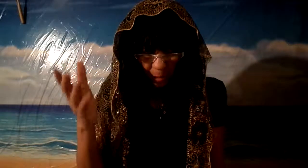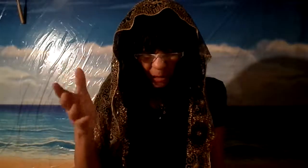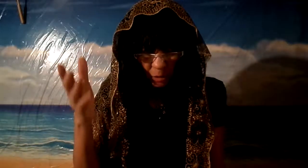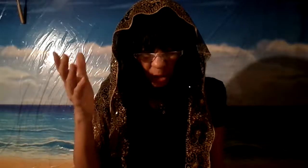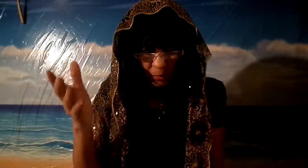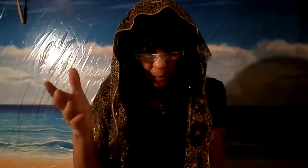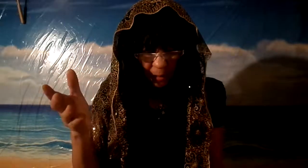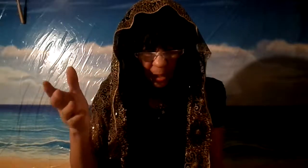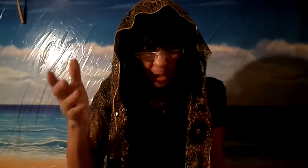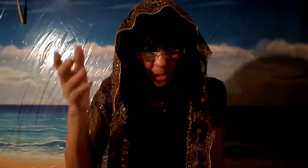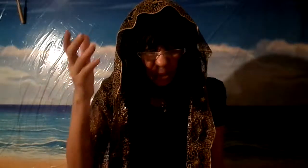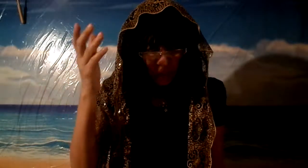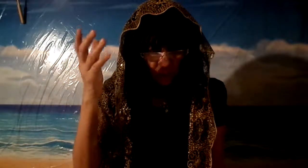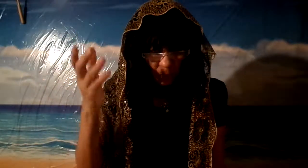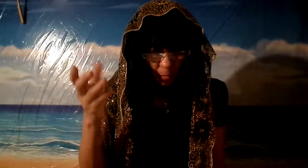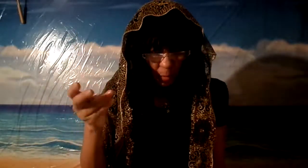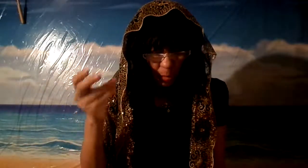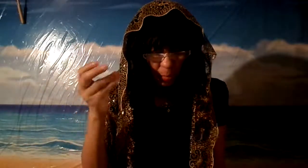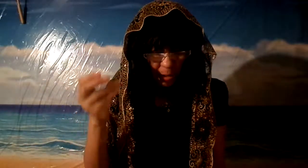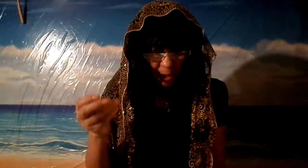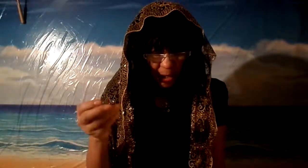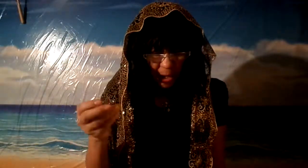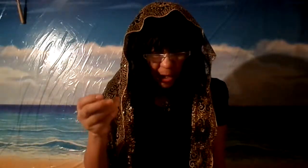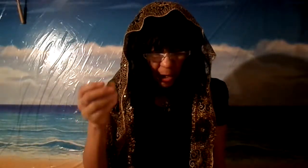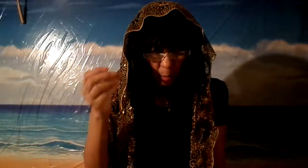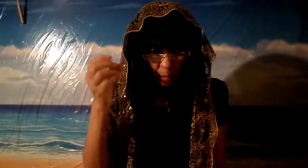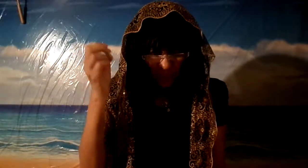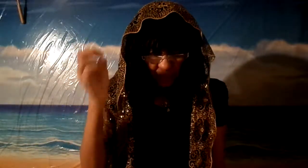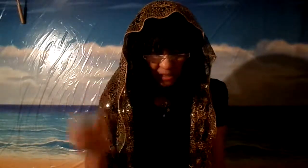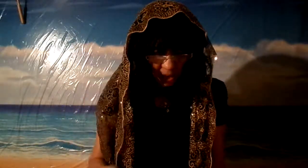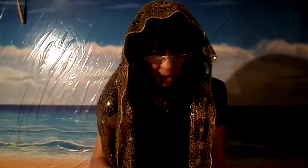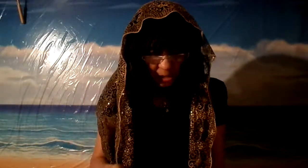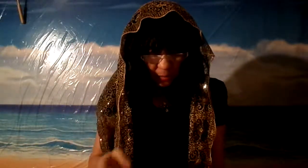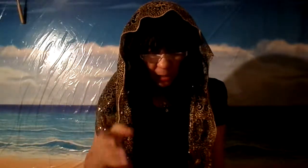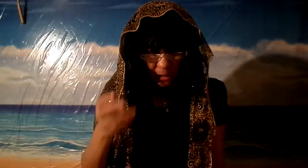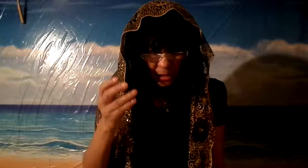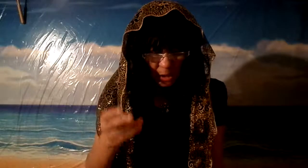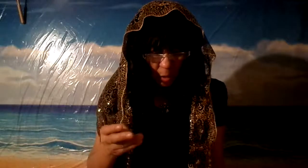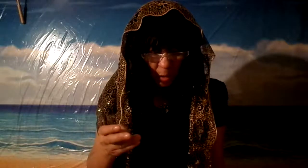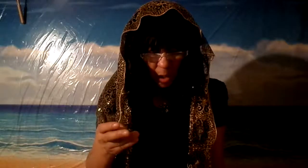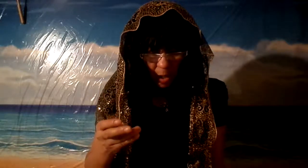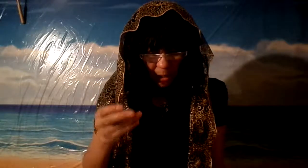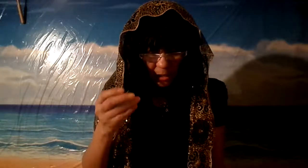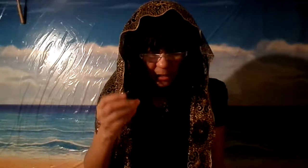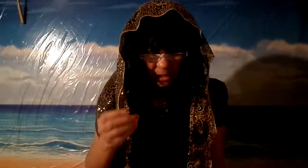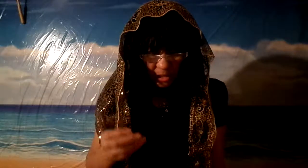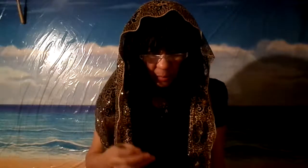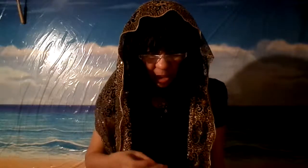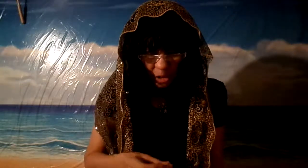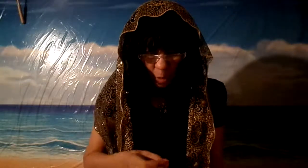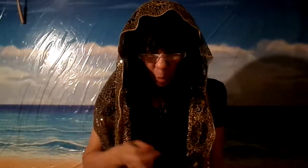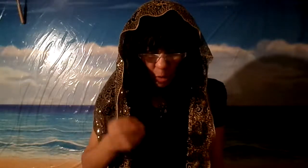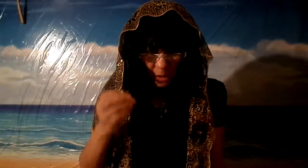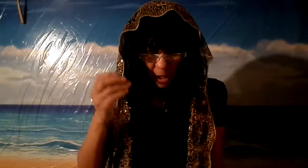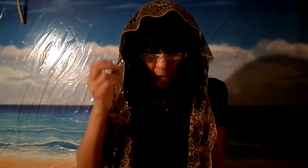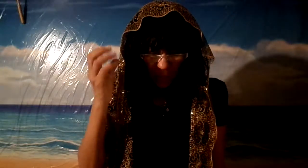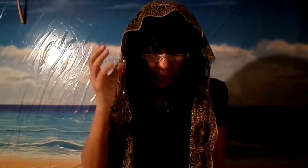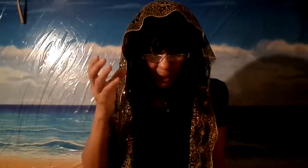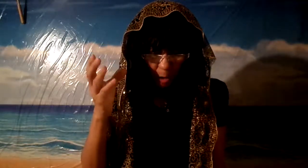to the Spirit, teaching for pray and we understand it. Speaking in tongue and determination was God